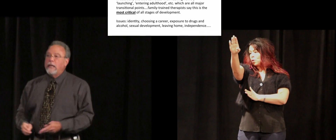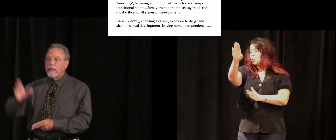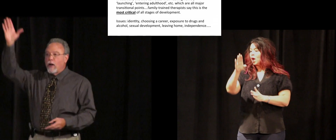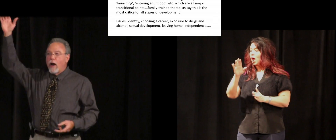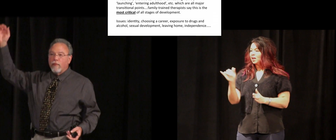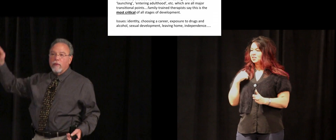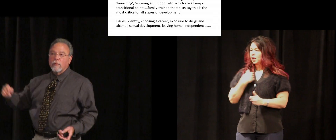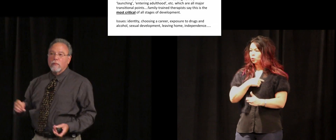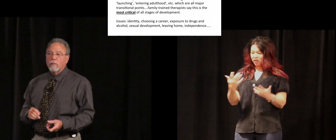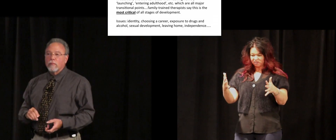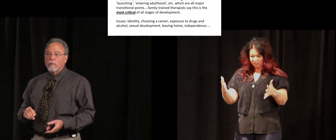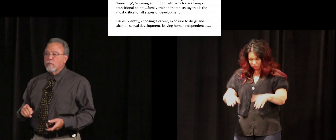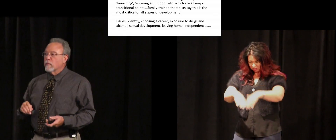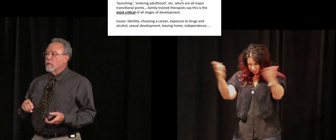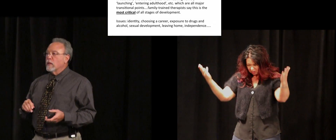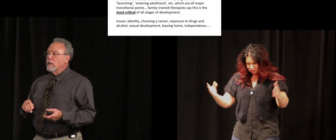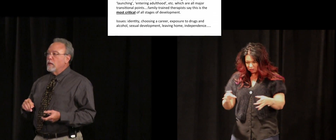What?